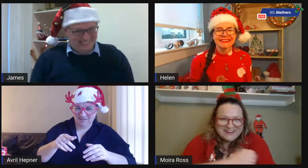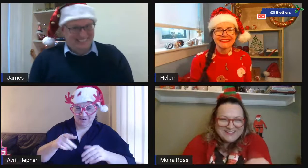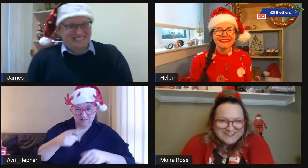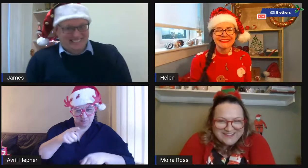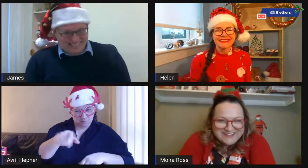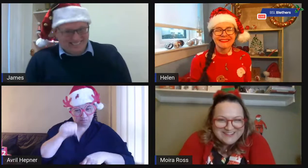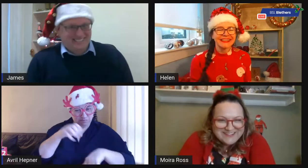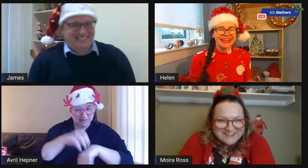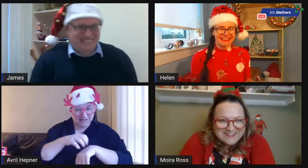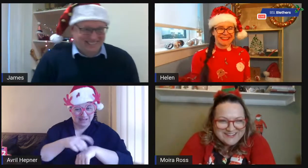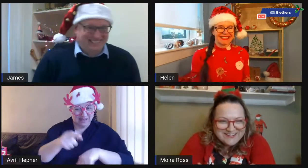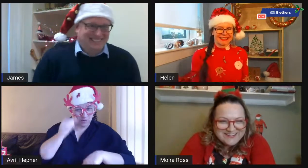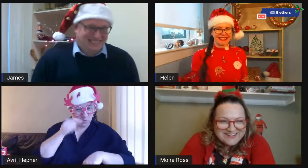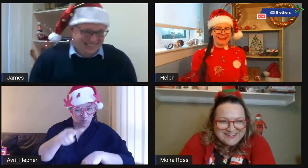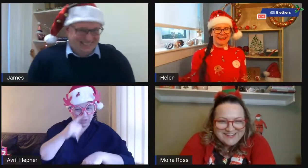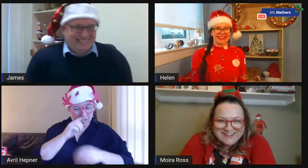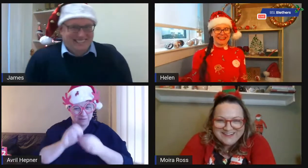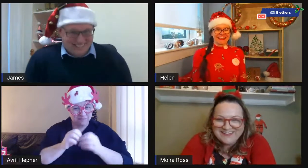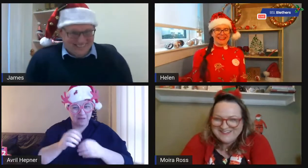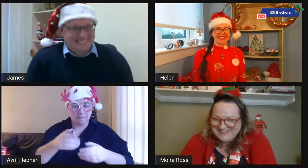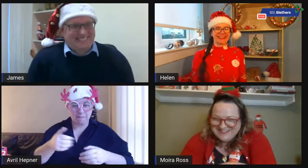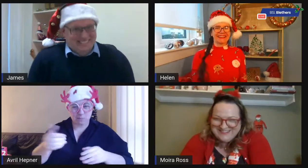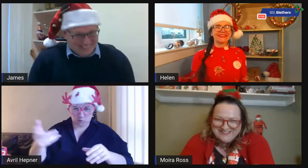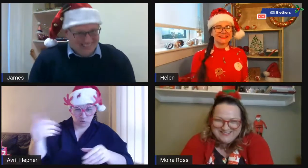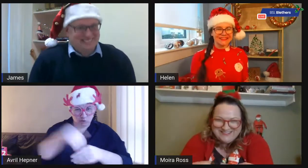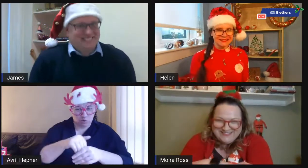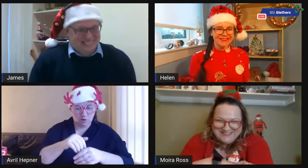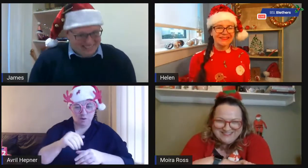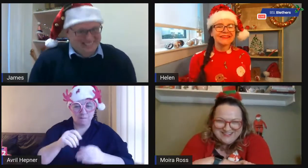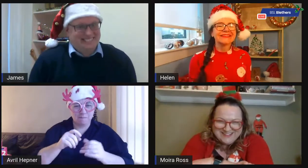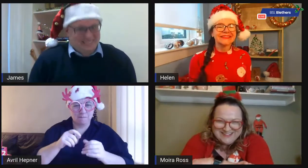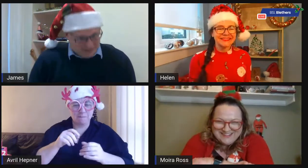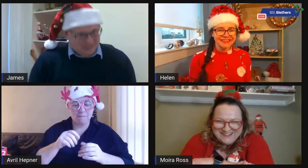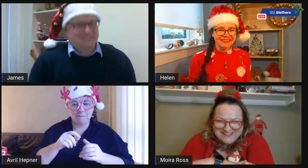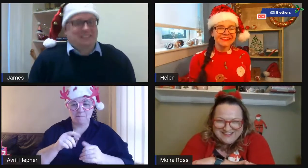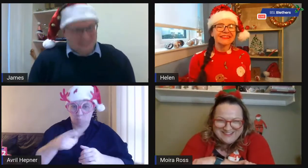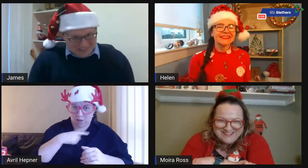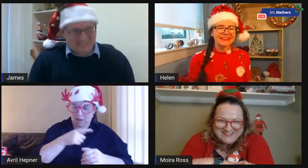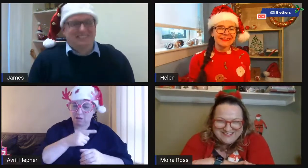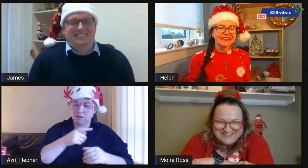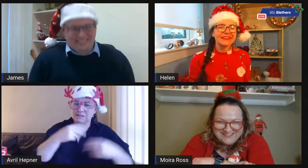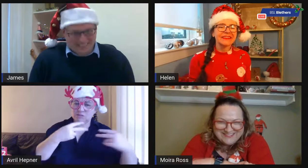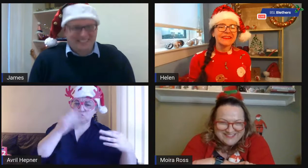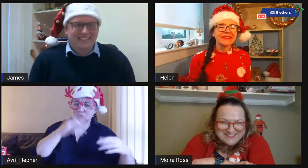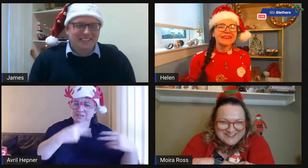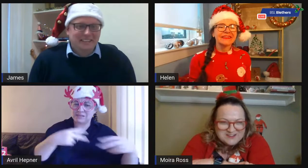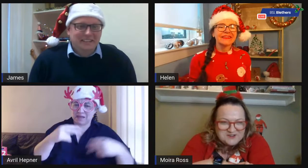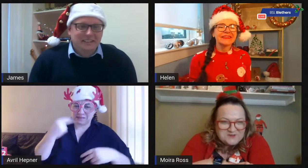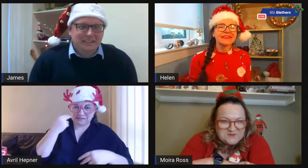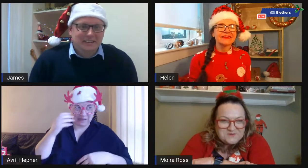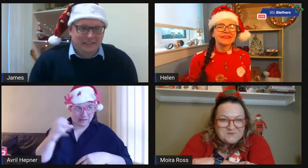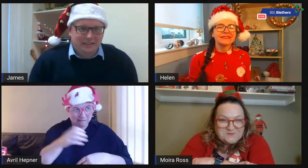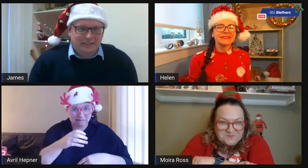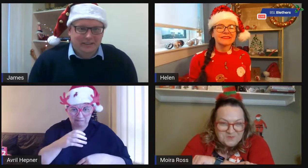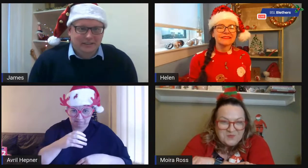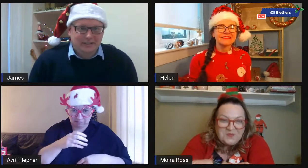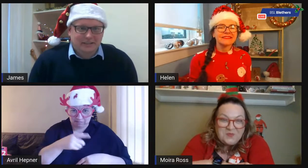in the Christmas Bake Off. I know your cakes. I know you can bake. We should get you in the Christmas Bake Off. Strictly